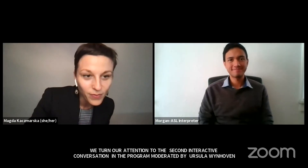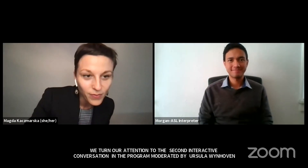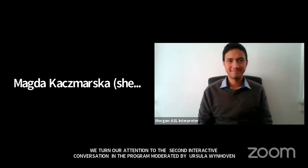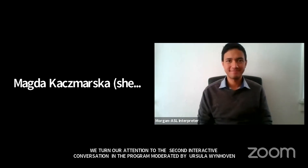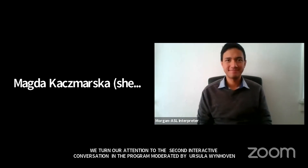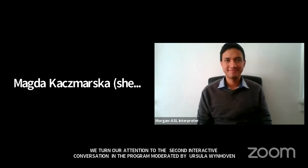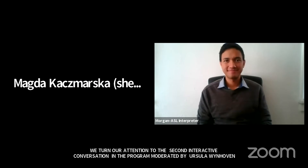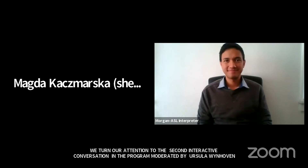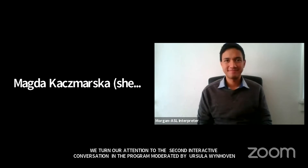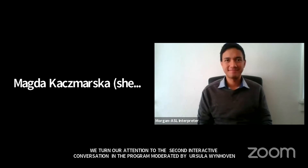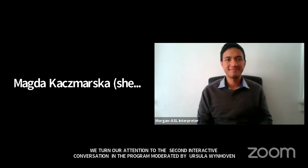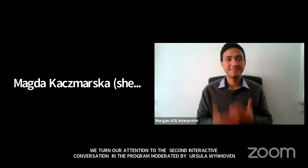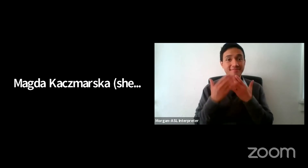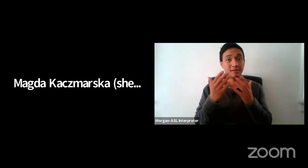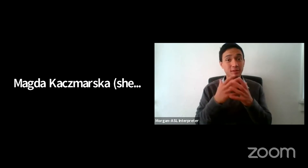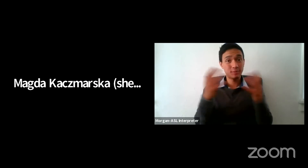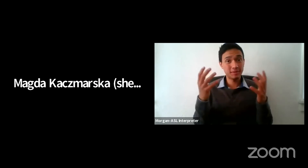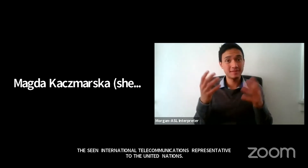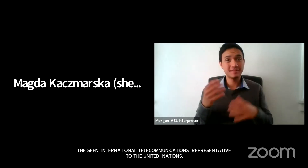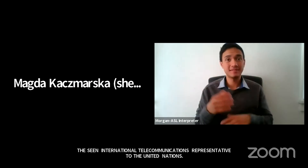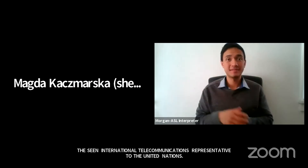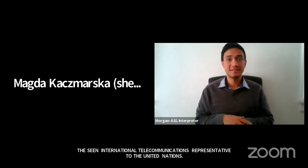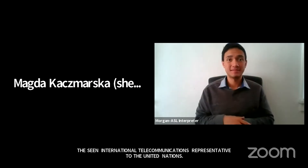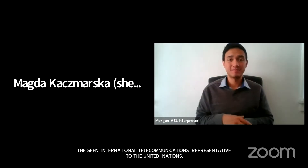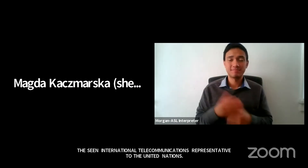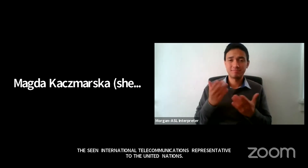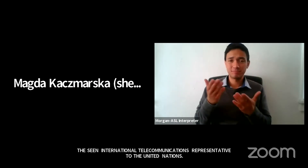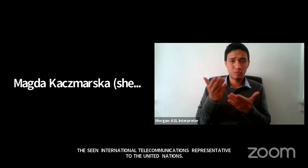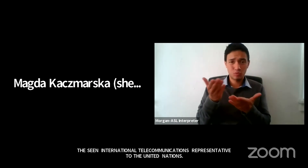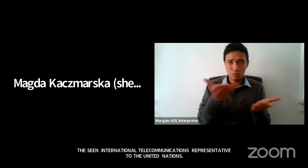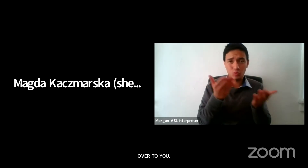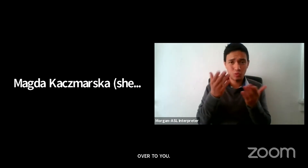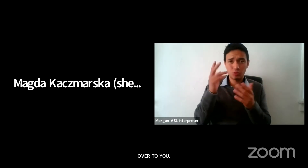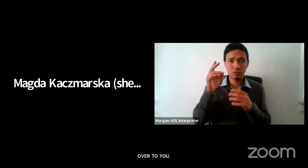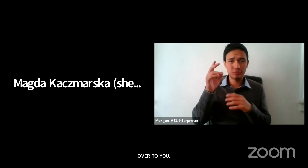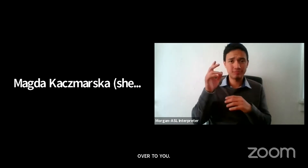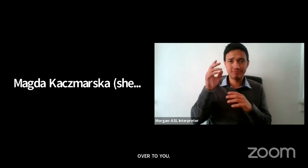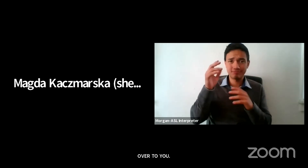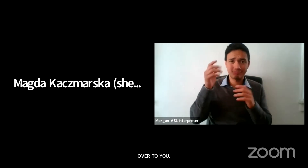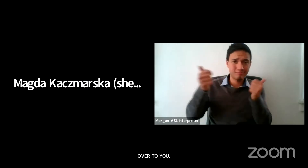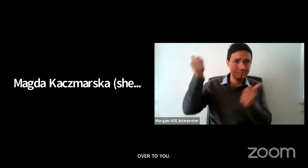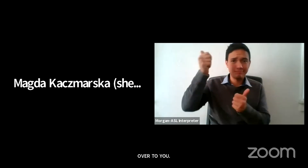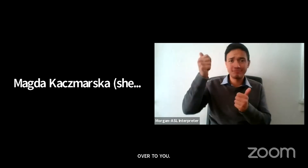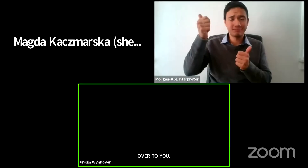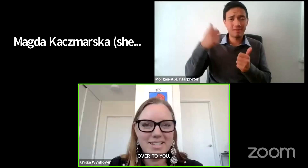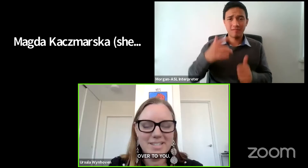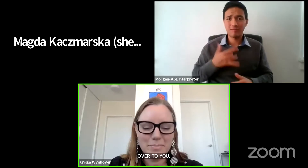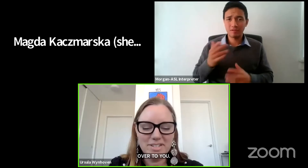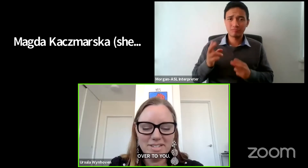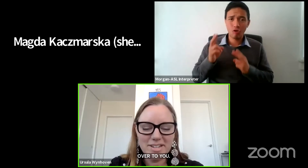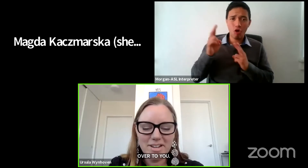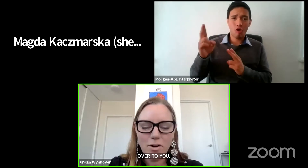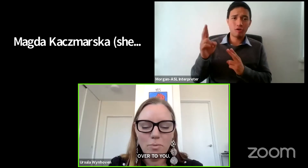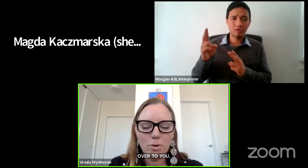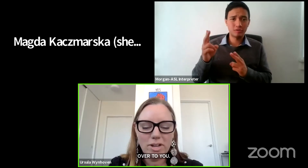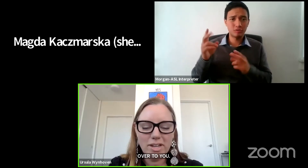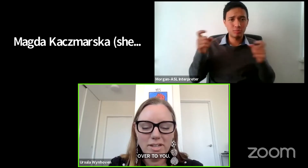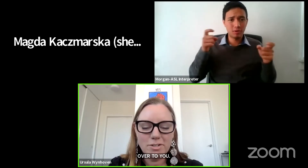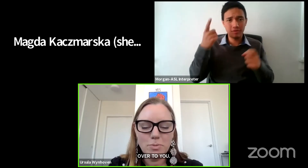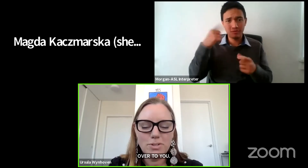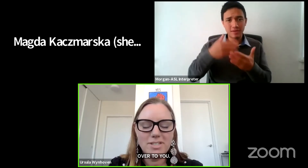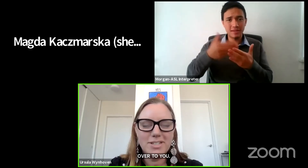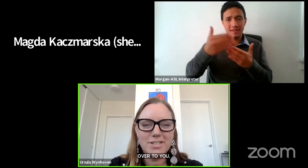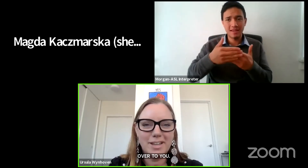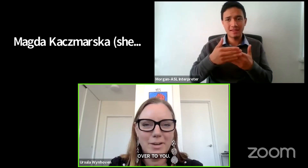Thank you so much, Magda. Excellencies, dear all, it's an honor to be your moderator for this next segment on